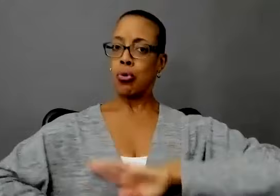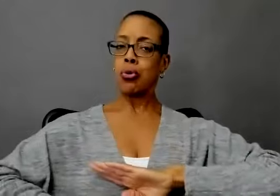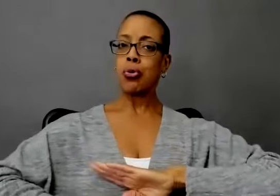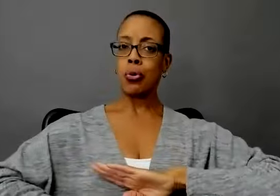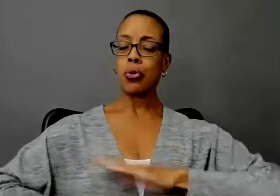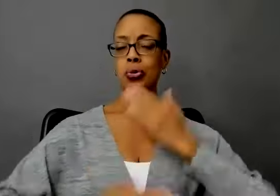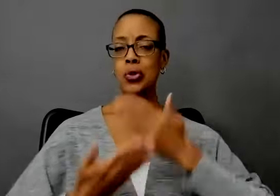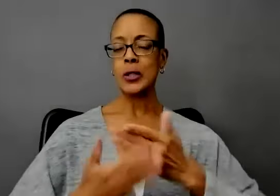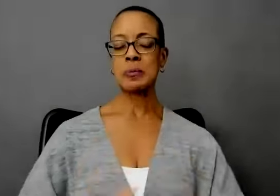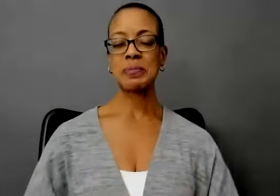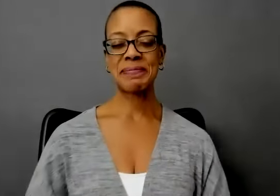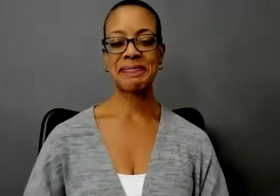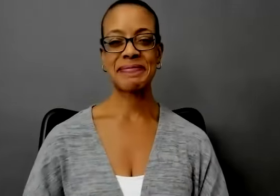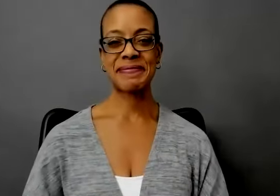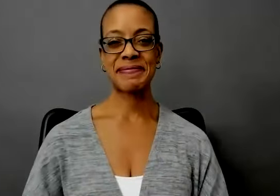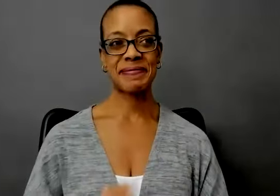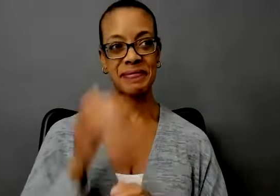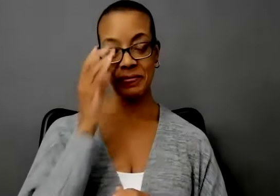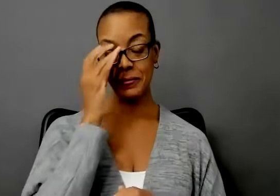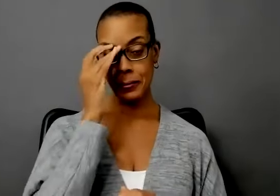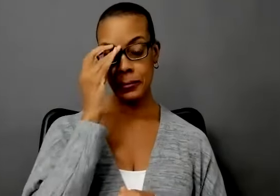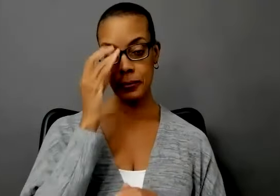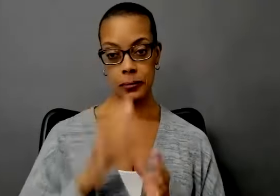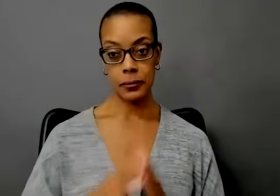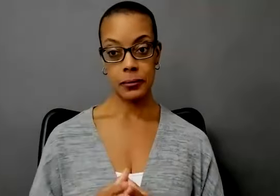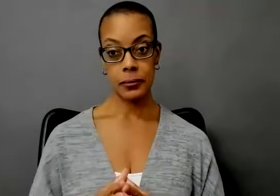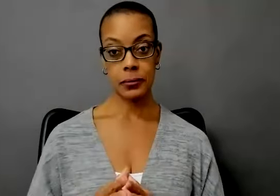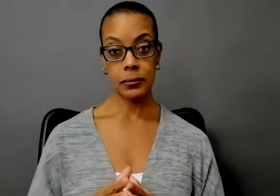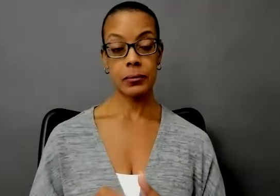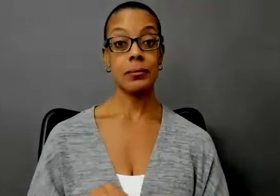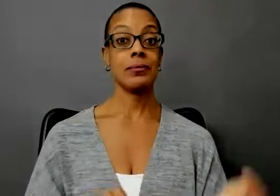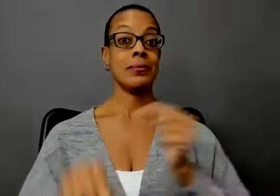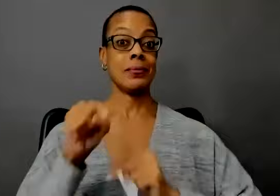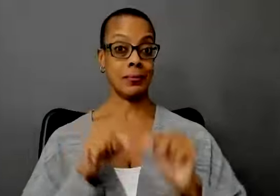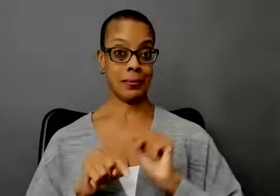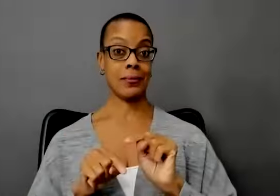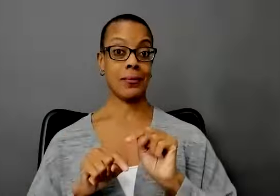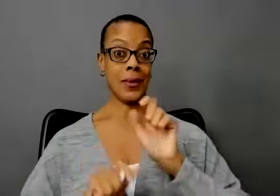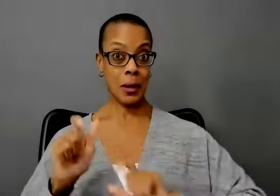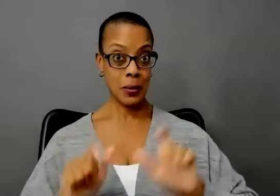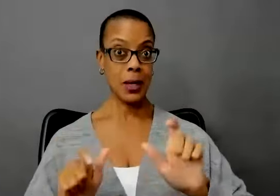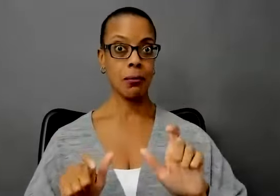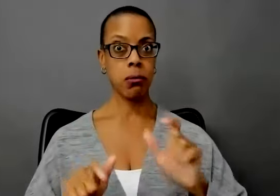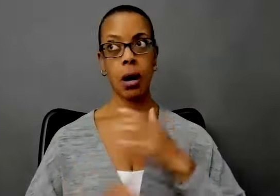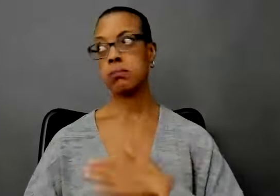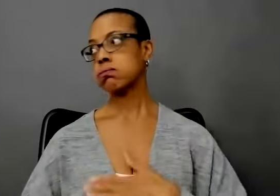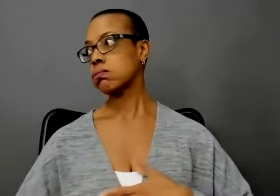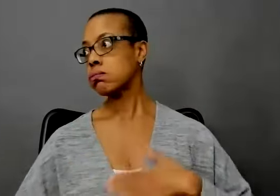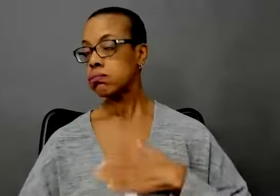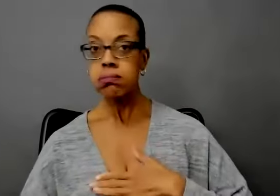place online. And I think this goes back to the way that people were really like appreciating the kind of detail that you were giving in